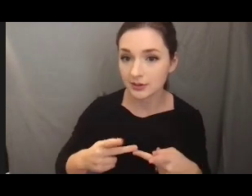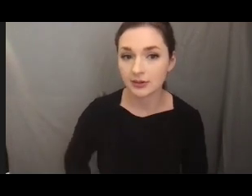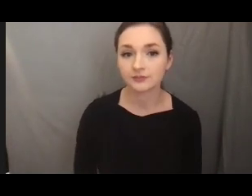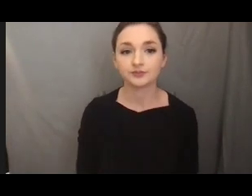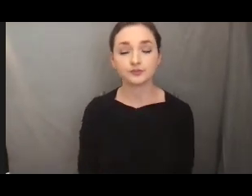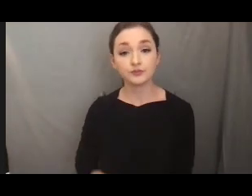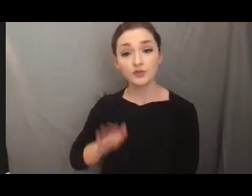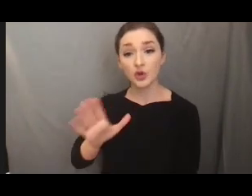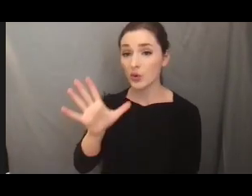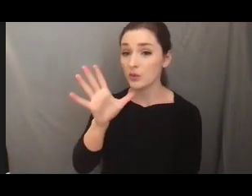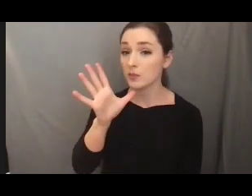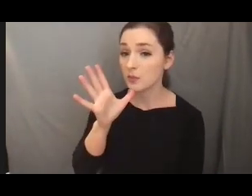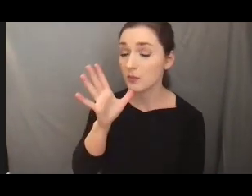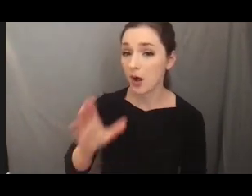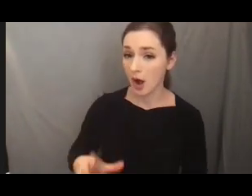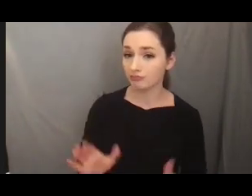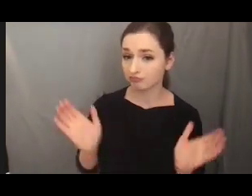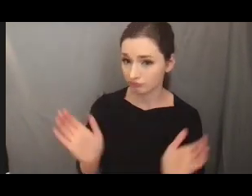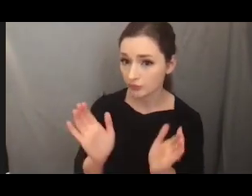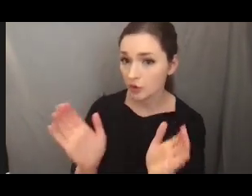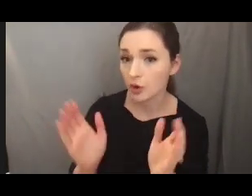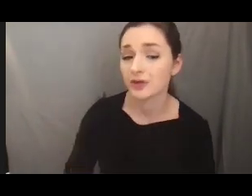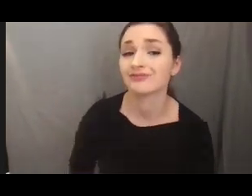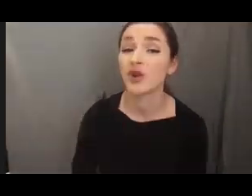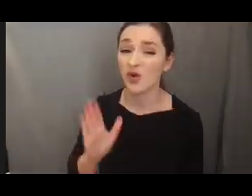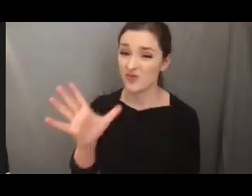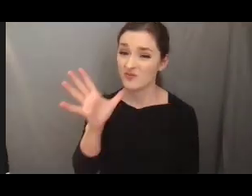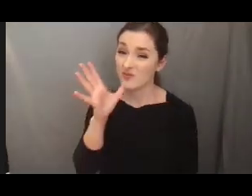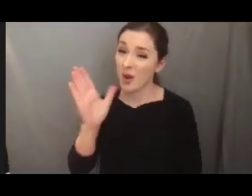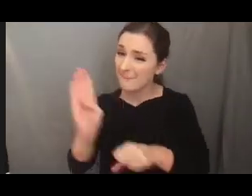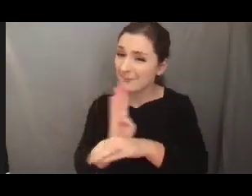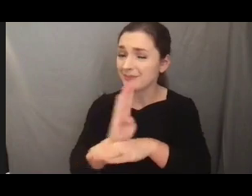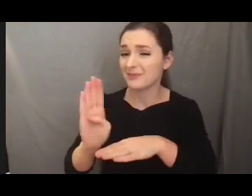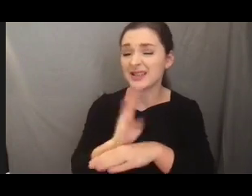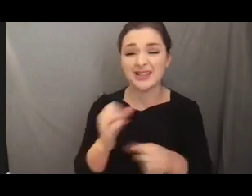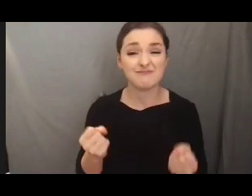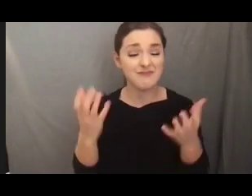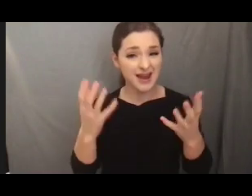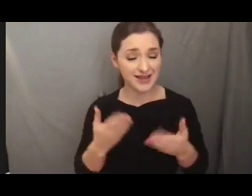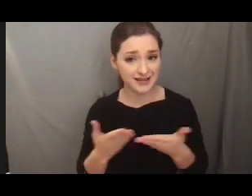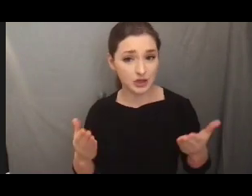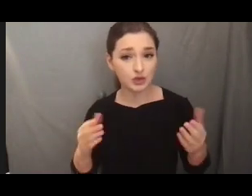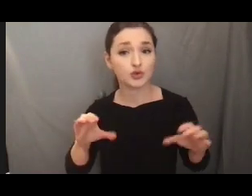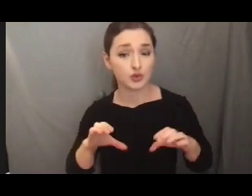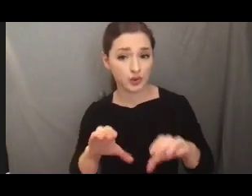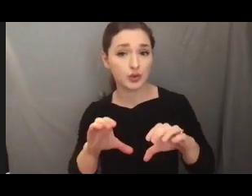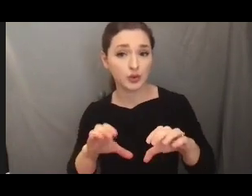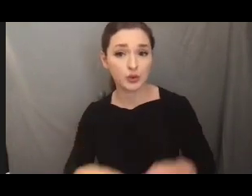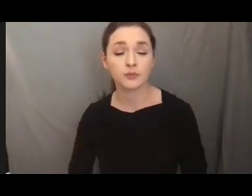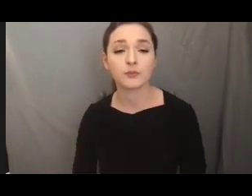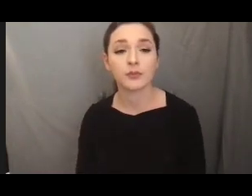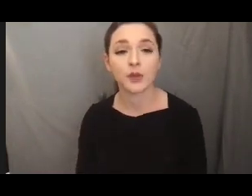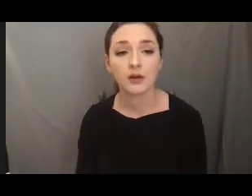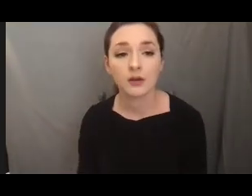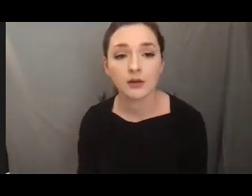to do: cooking, cleaning, sewing patterned flour sacks into clothes for her children,